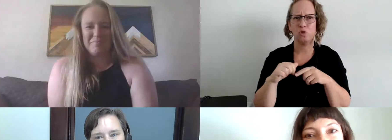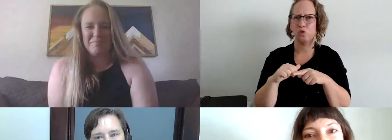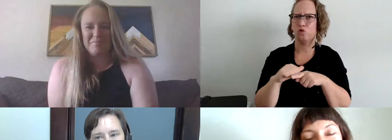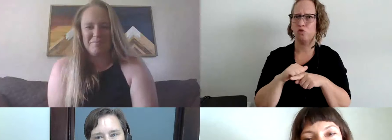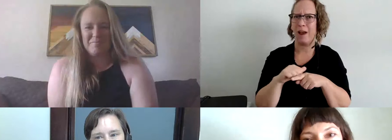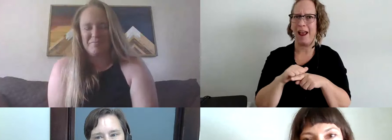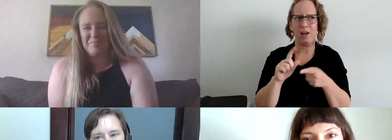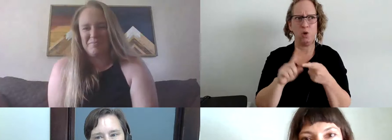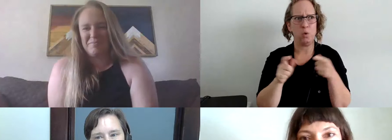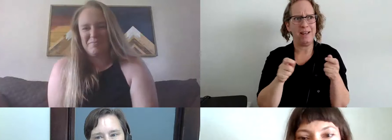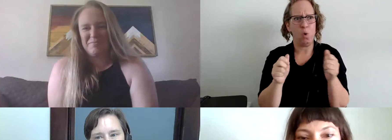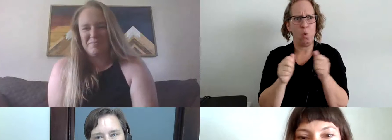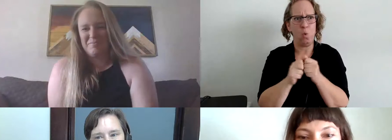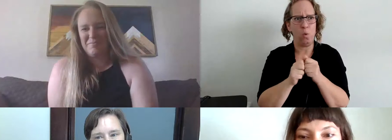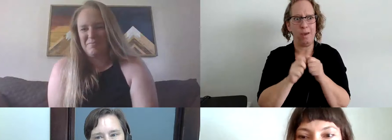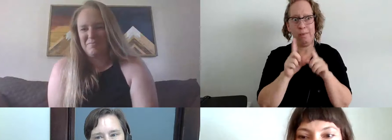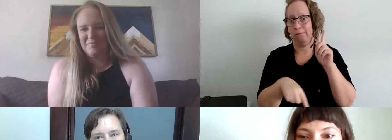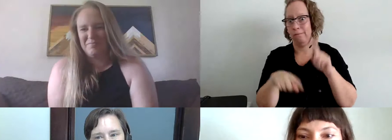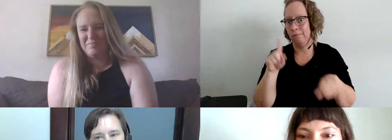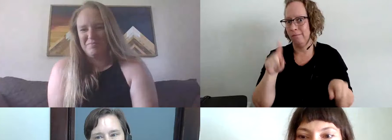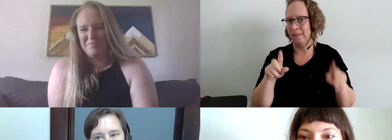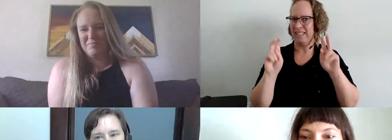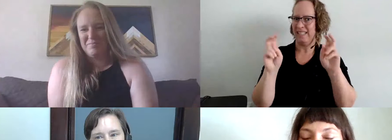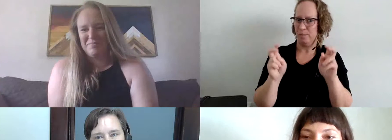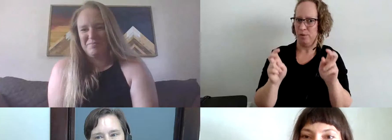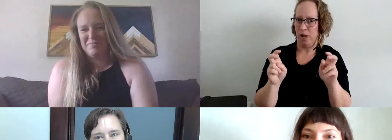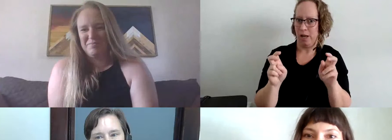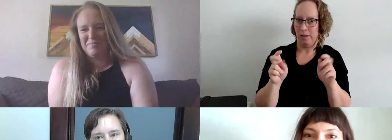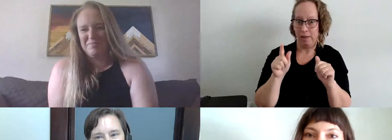to deal with the wide range of subject matter